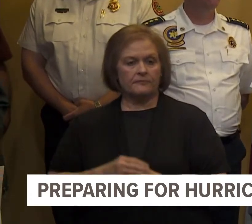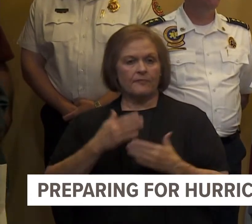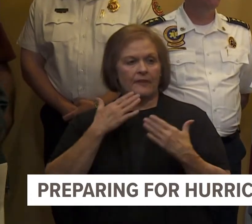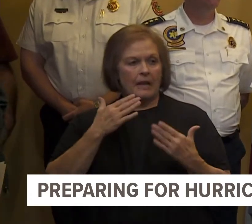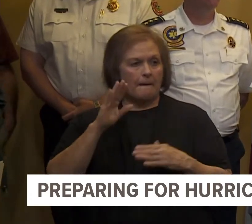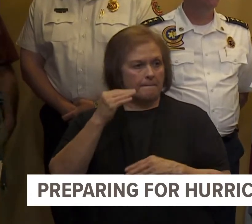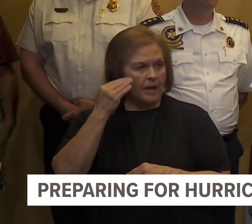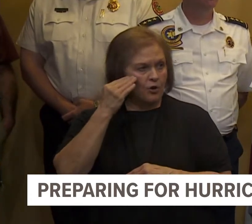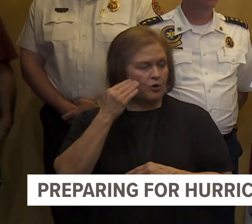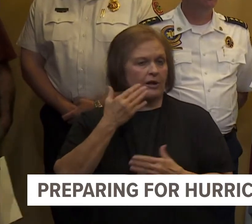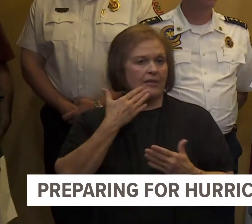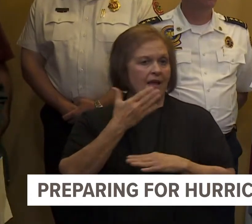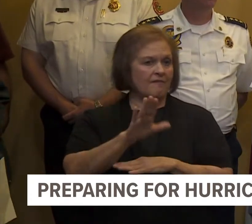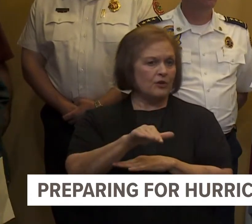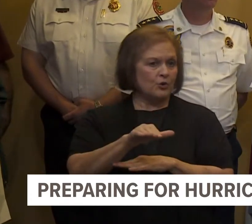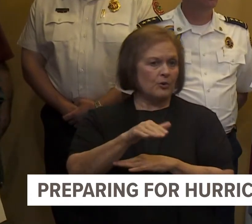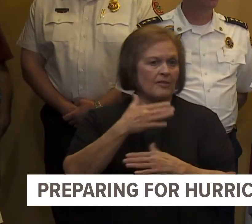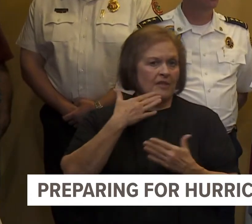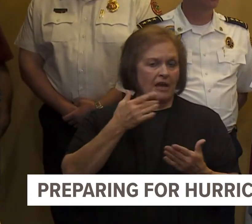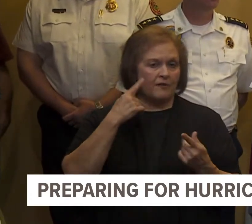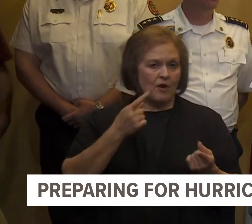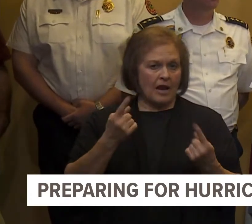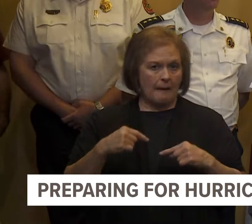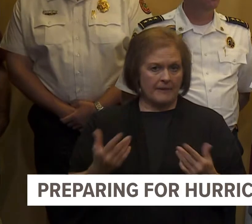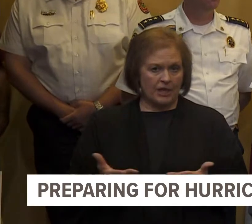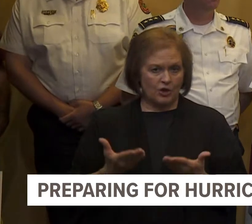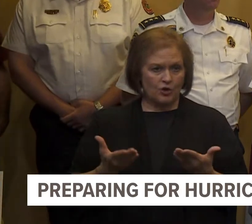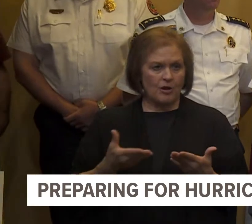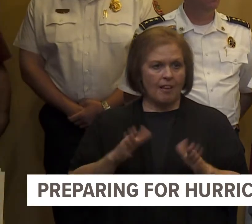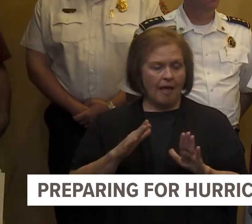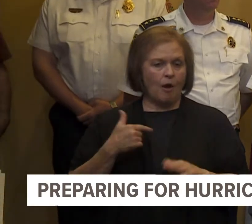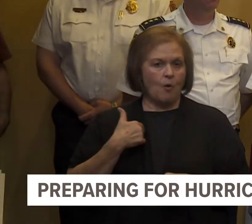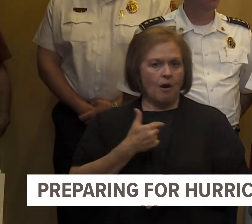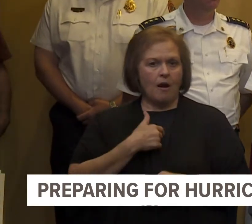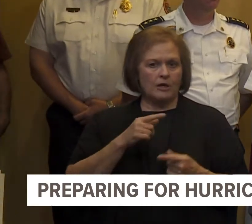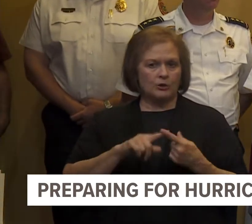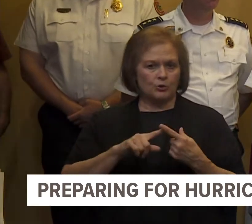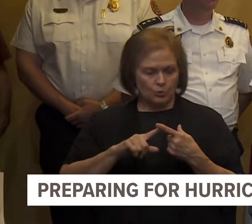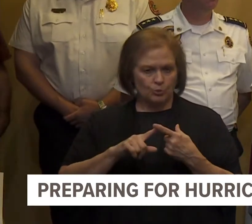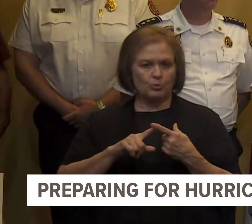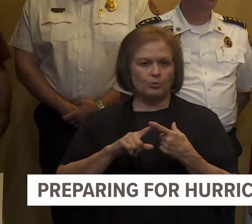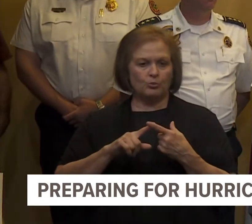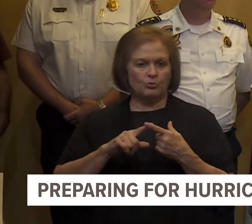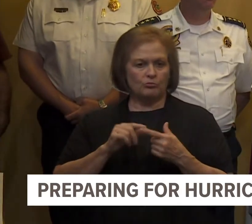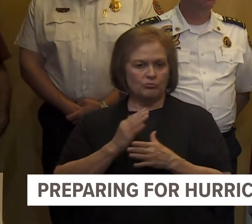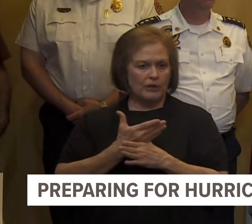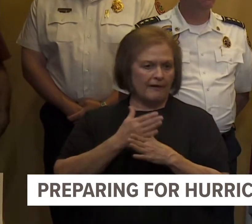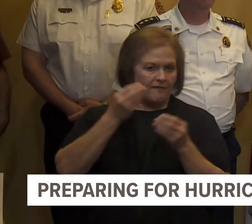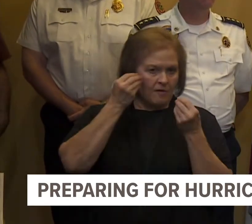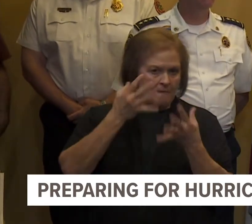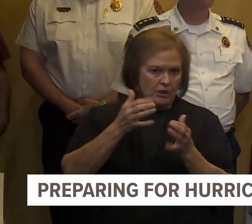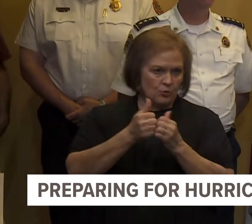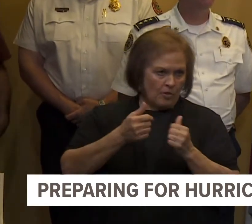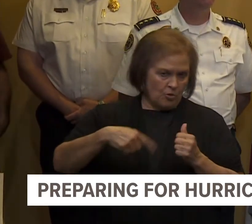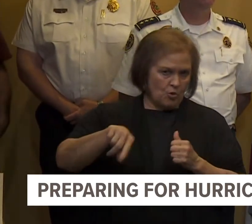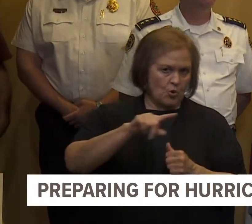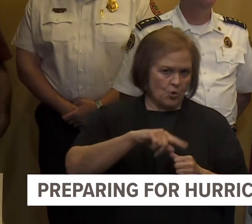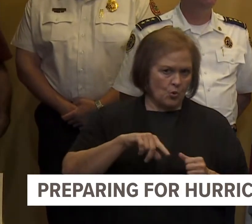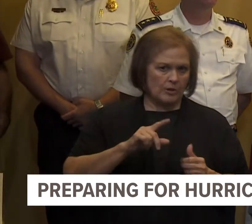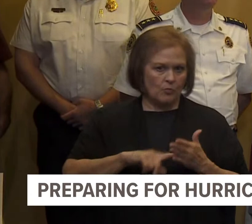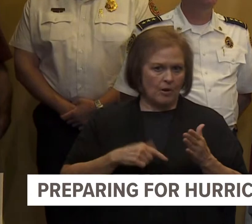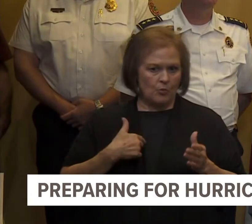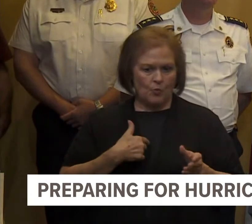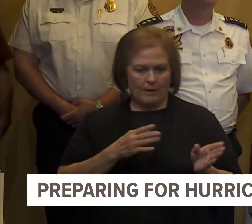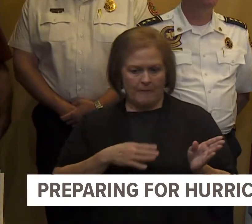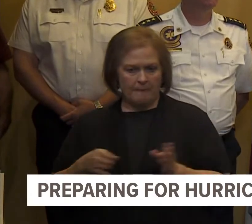Thank you, Madam Mayor, and good afternoon, everyone. Thank you all for being here, allowing us to share and, again, communicate the state of our preparedness at the